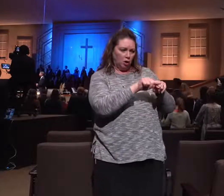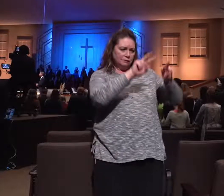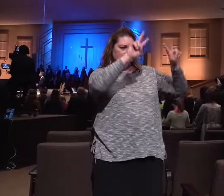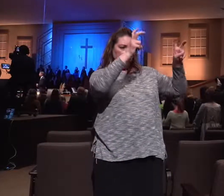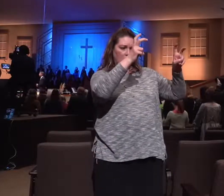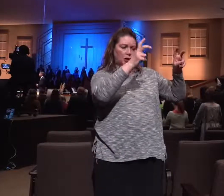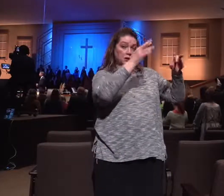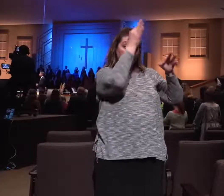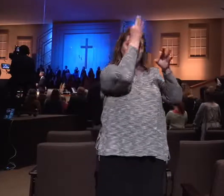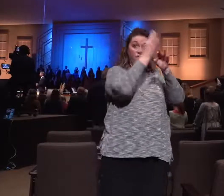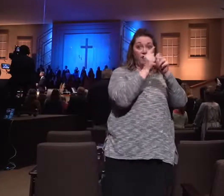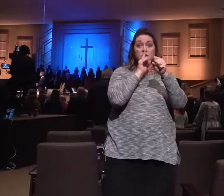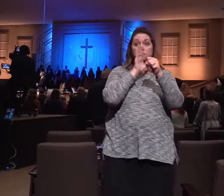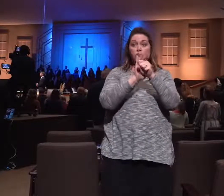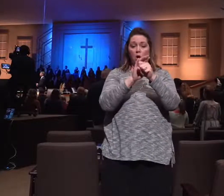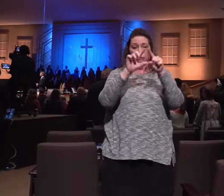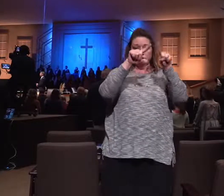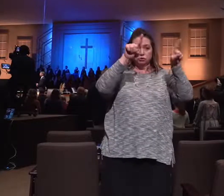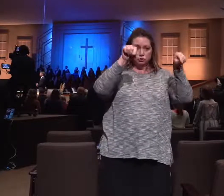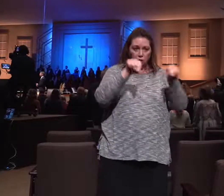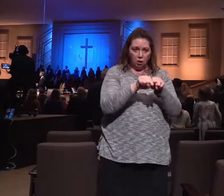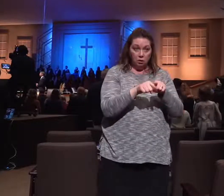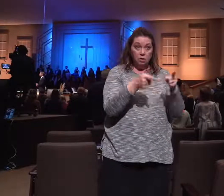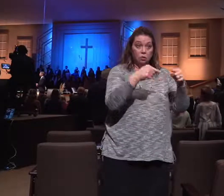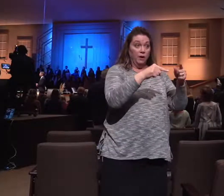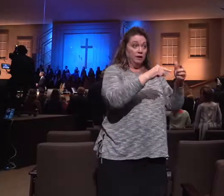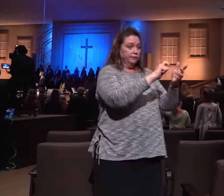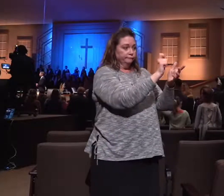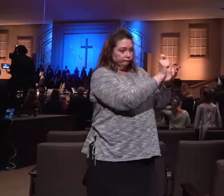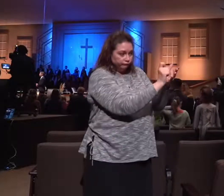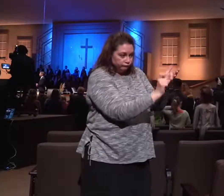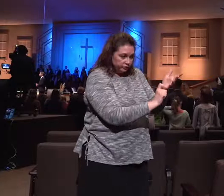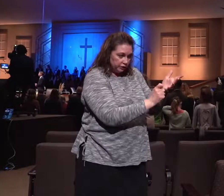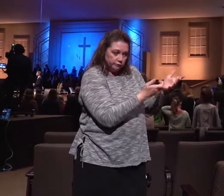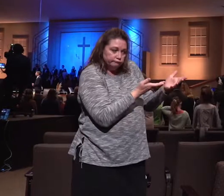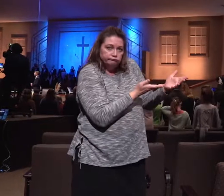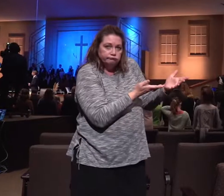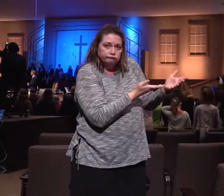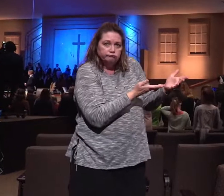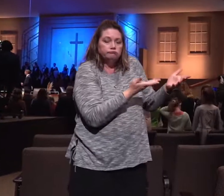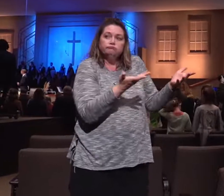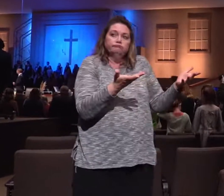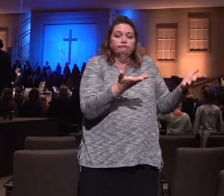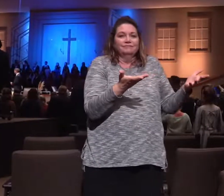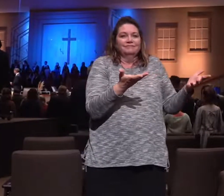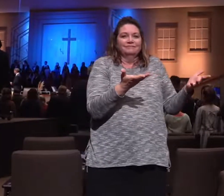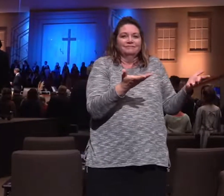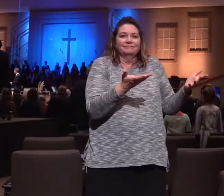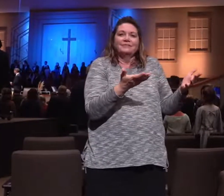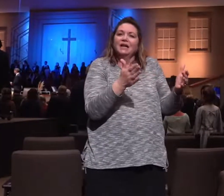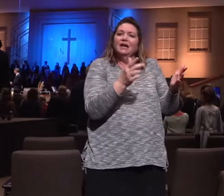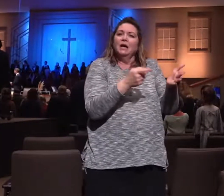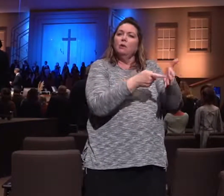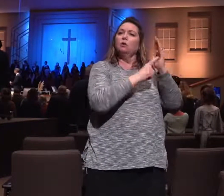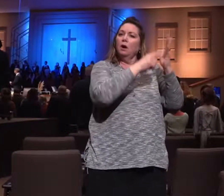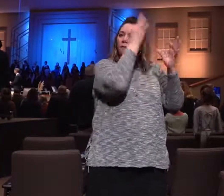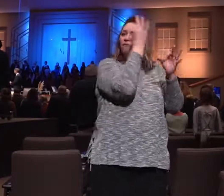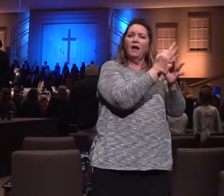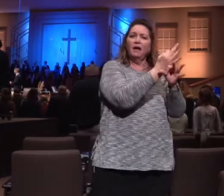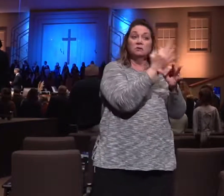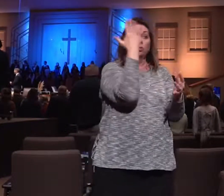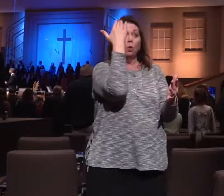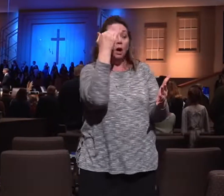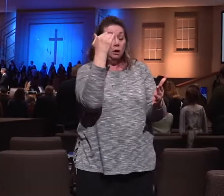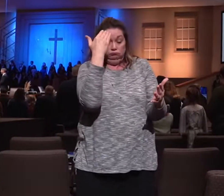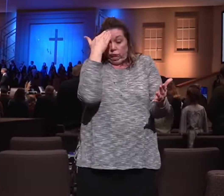card, because when you fill out the card, you really don't know what a year will bring. You don't know if the